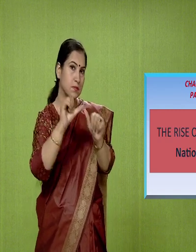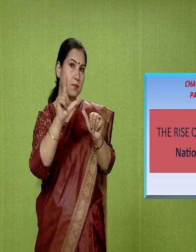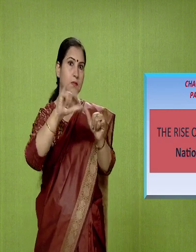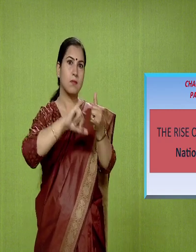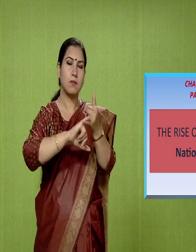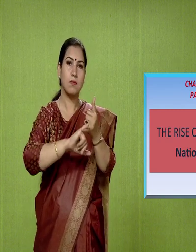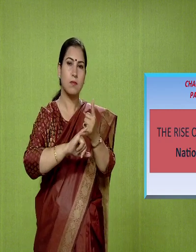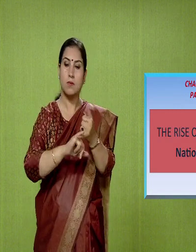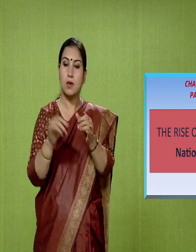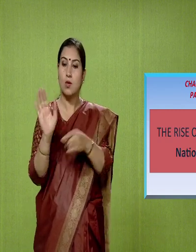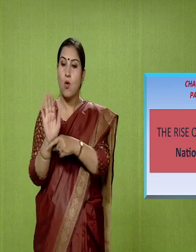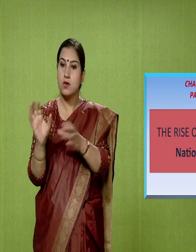in the Congress.